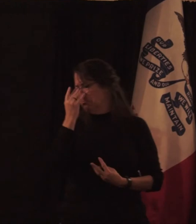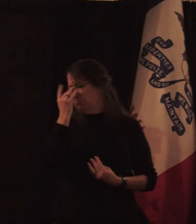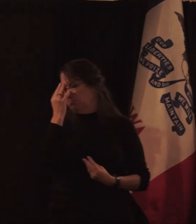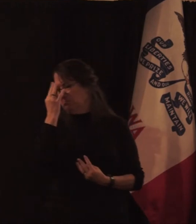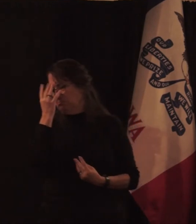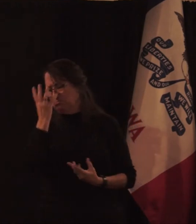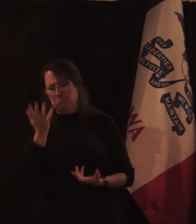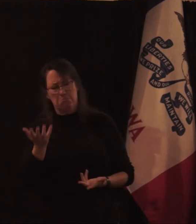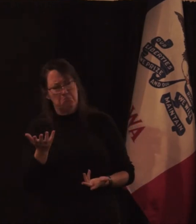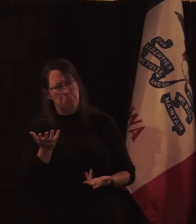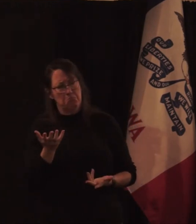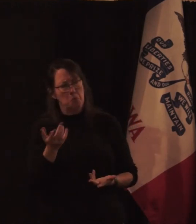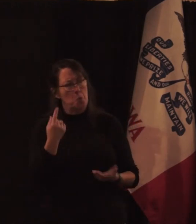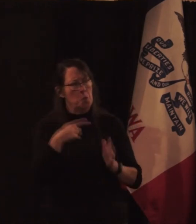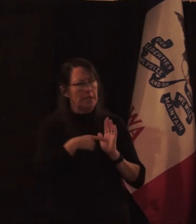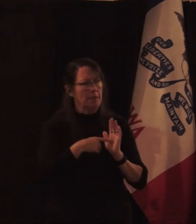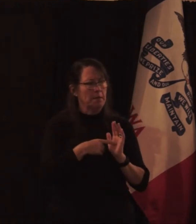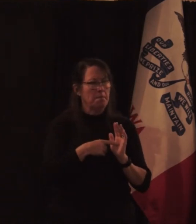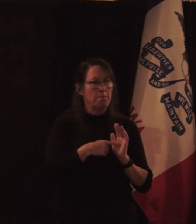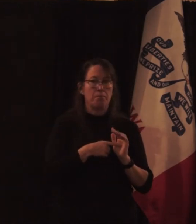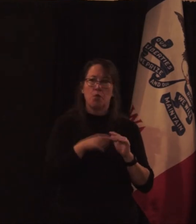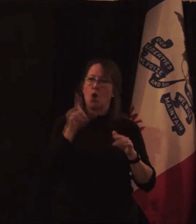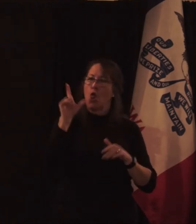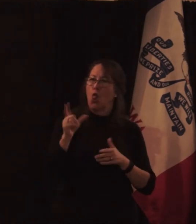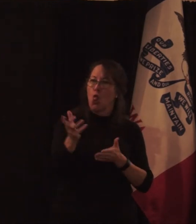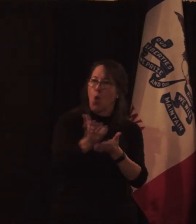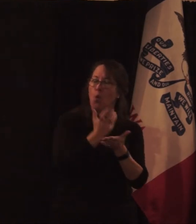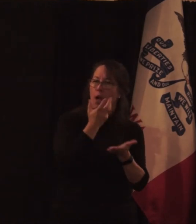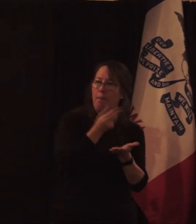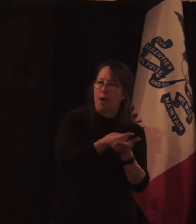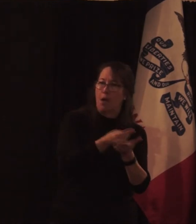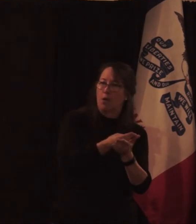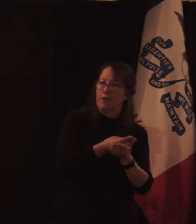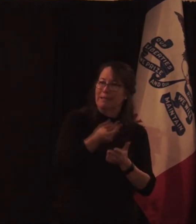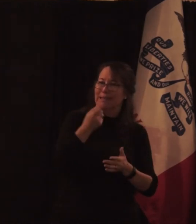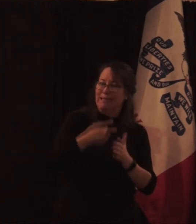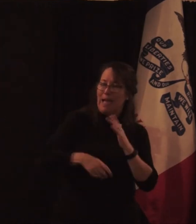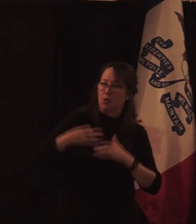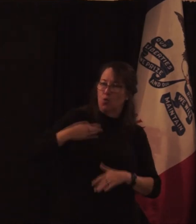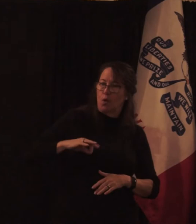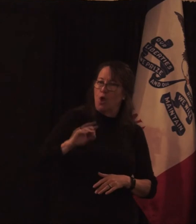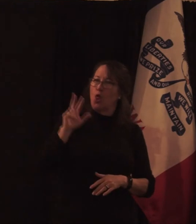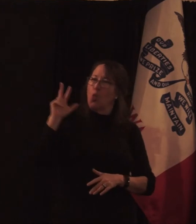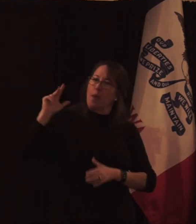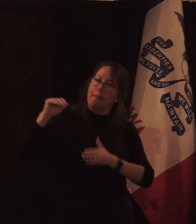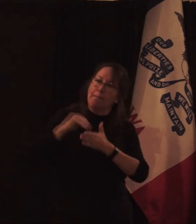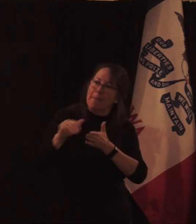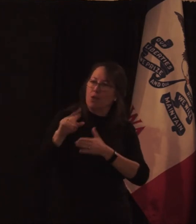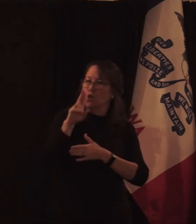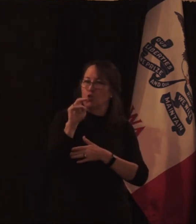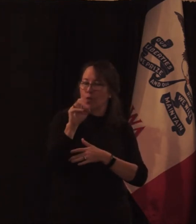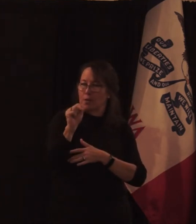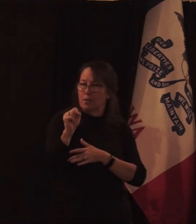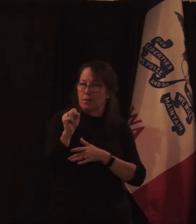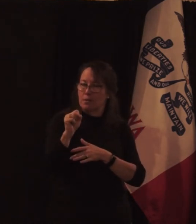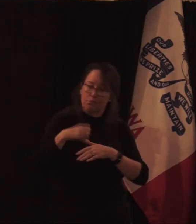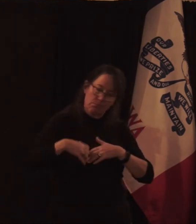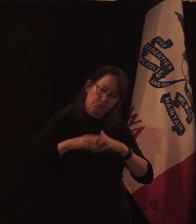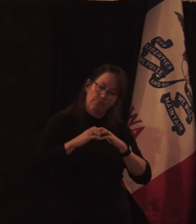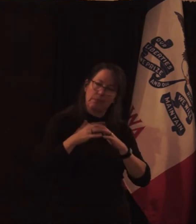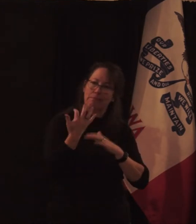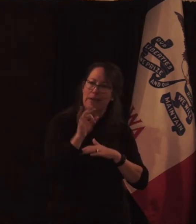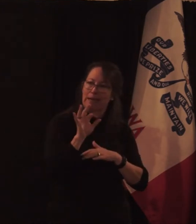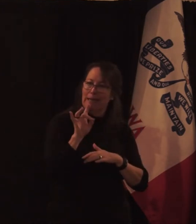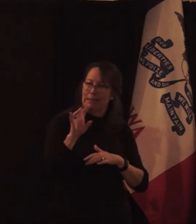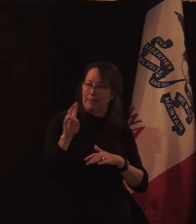this. I said, why? For example, look at this. You've got the low-income housing tax credit. 3 million units have been built since